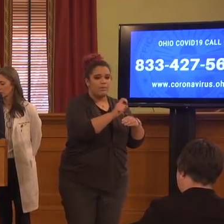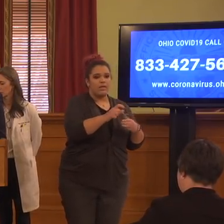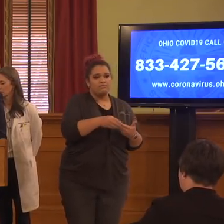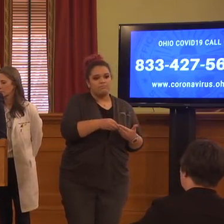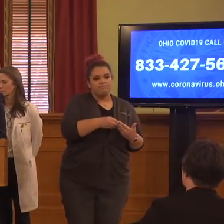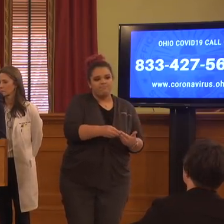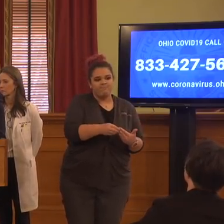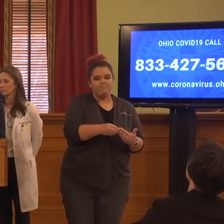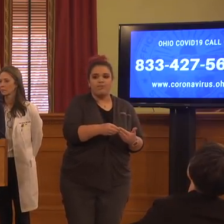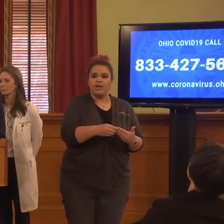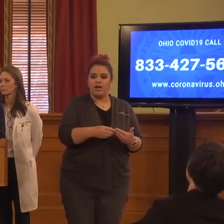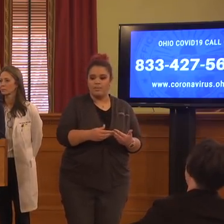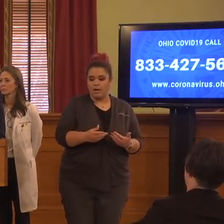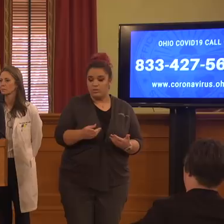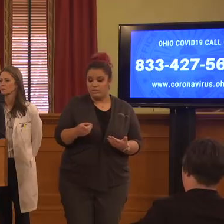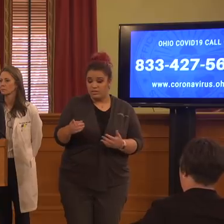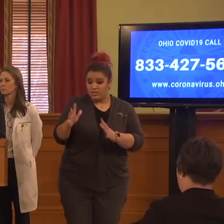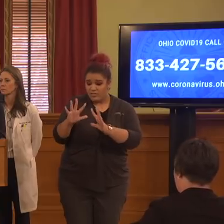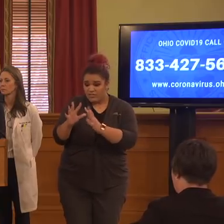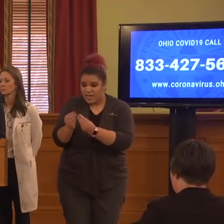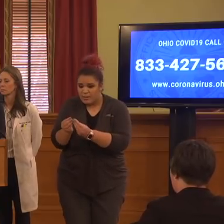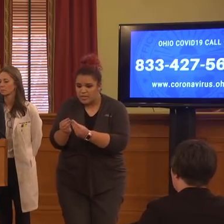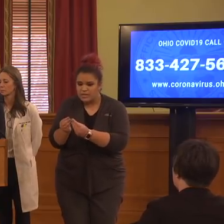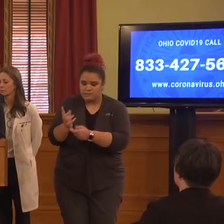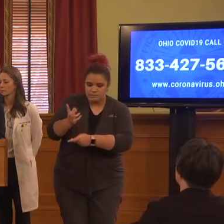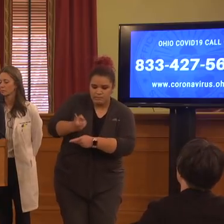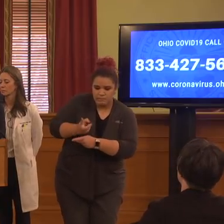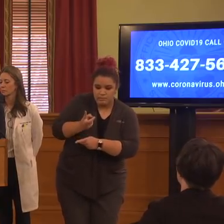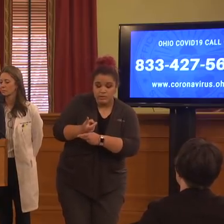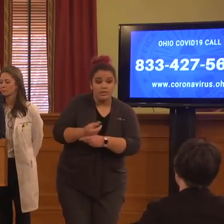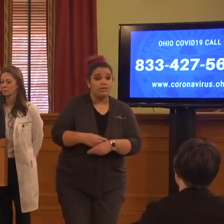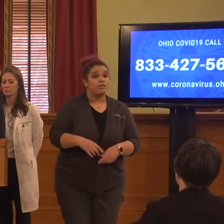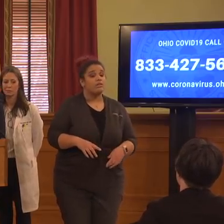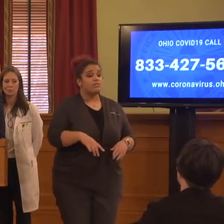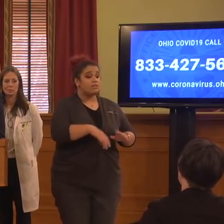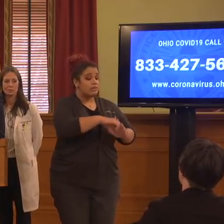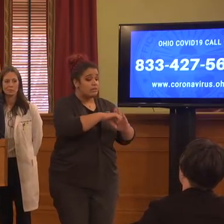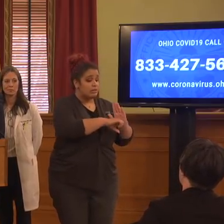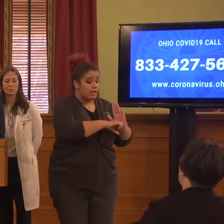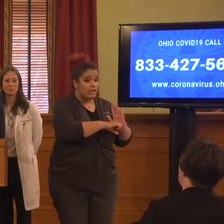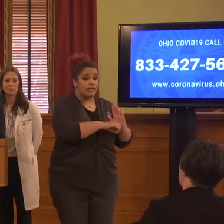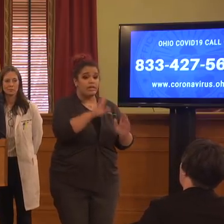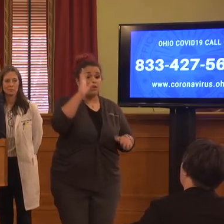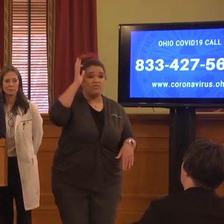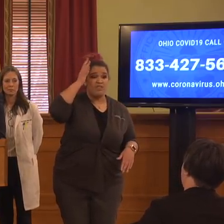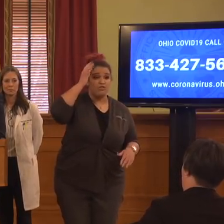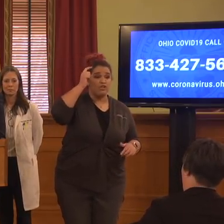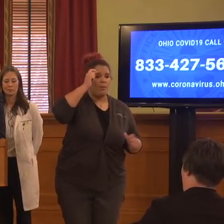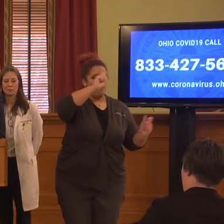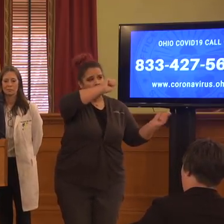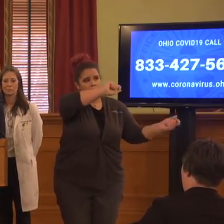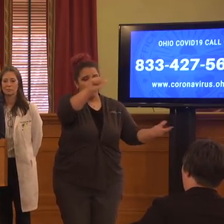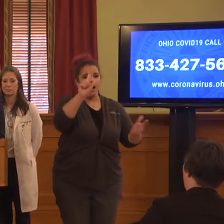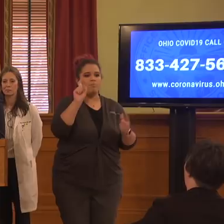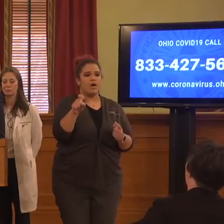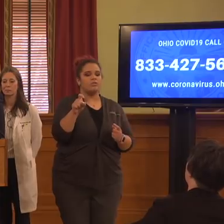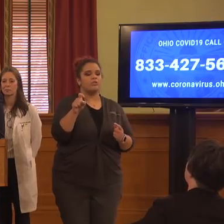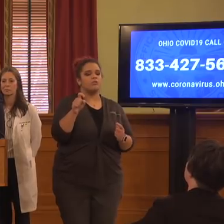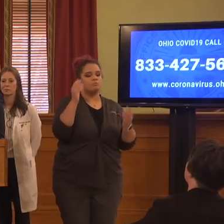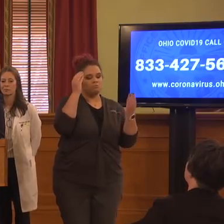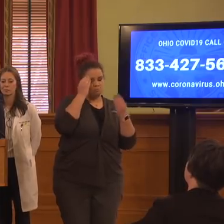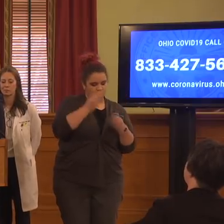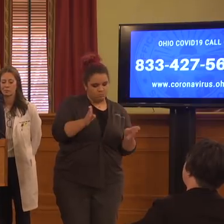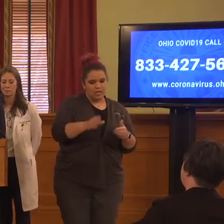families. The federal government and the state governments will need to understand that and work to come up with support mechanisms